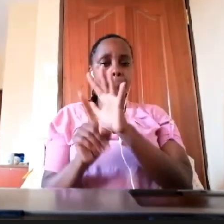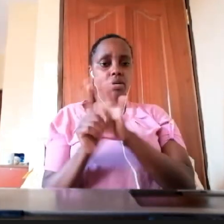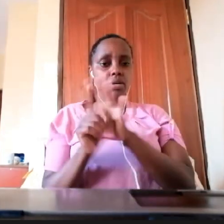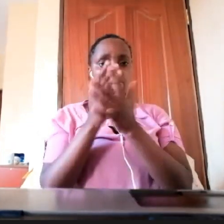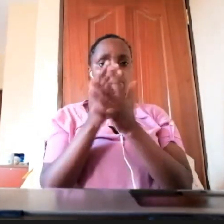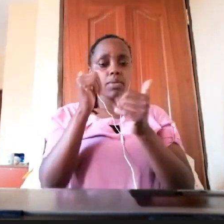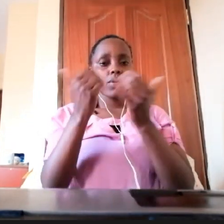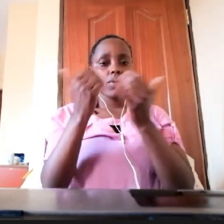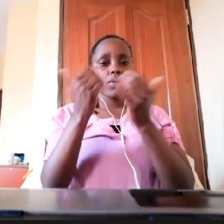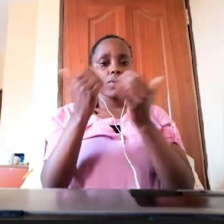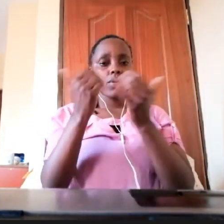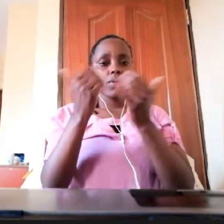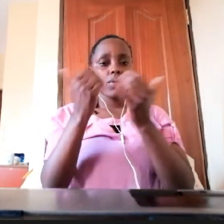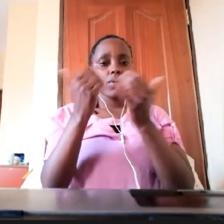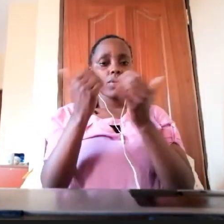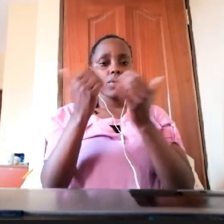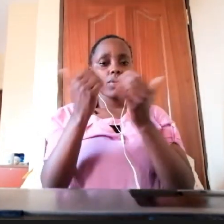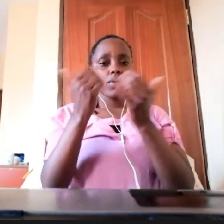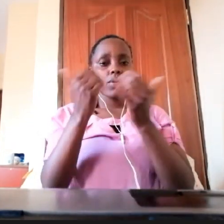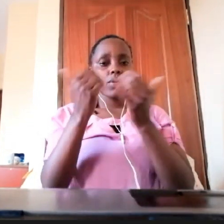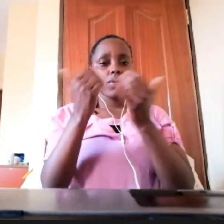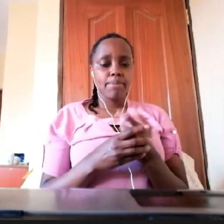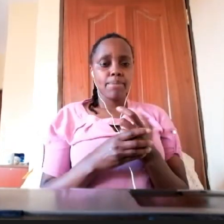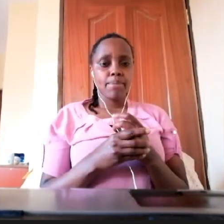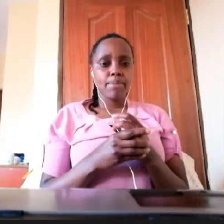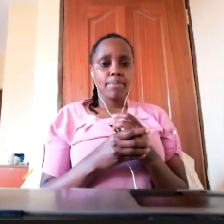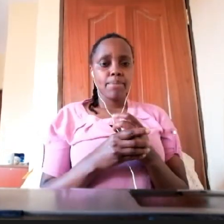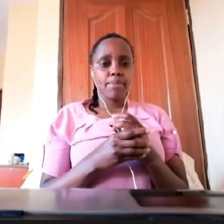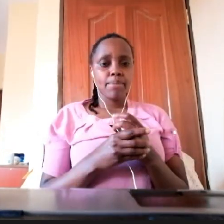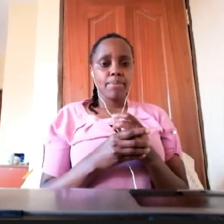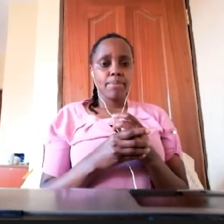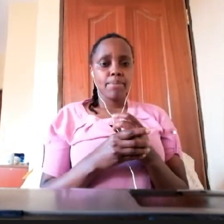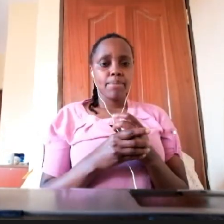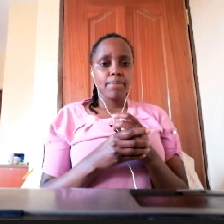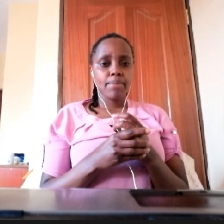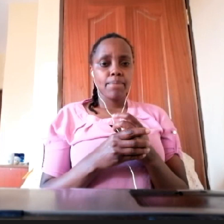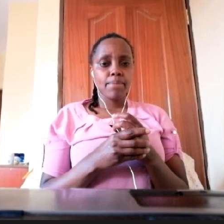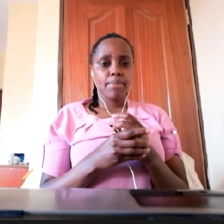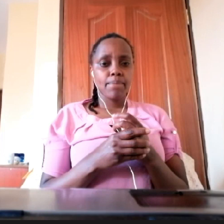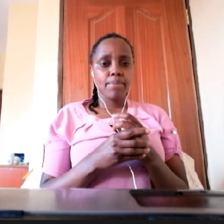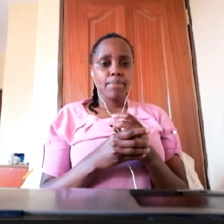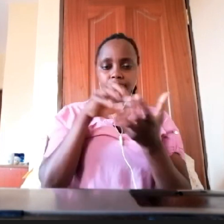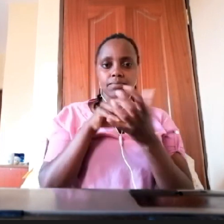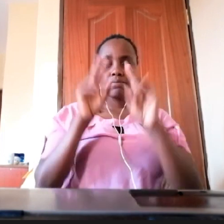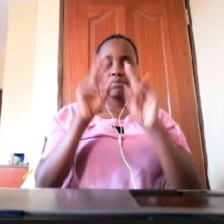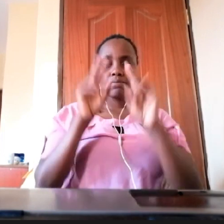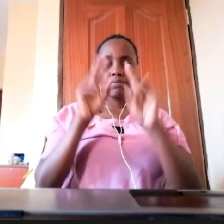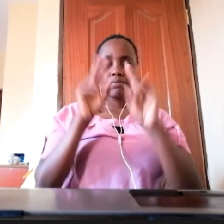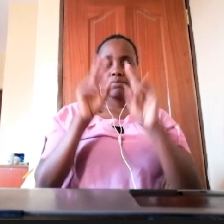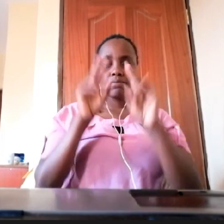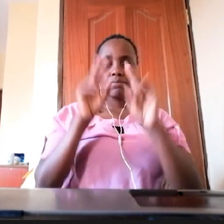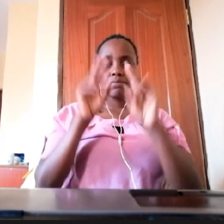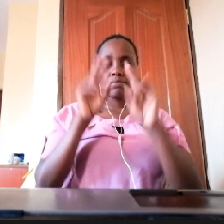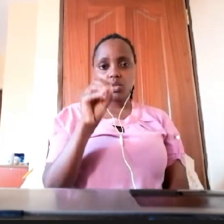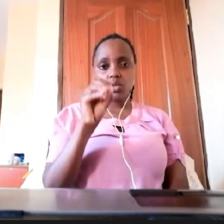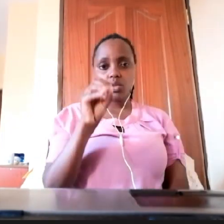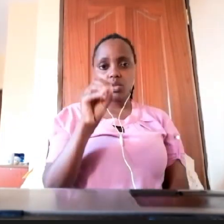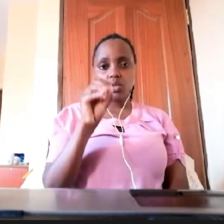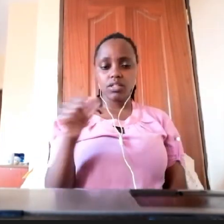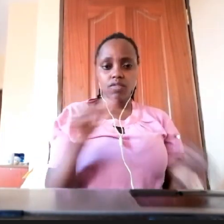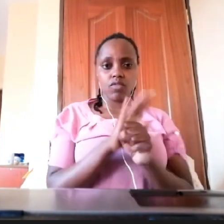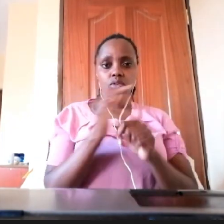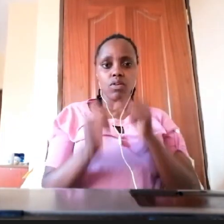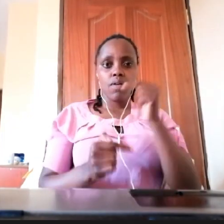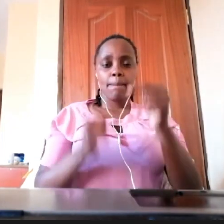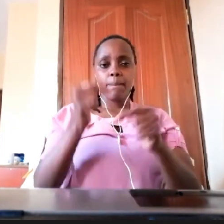required. On the issue of civil society space and coordination with government, it's critical for CSOs in this